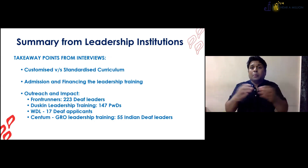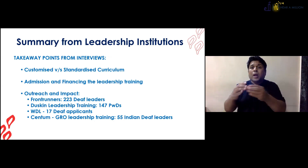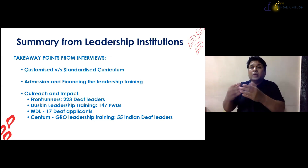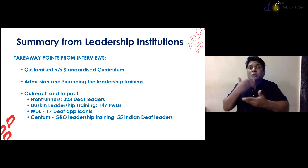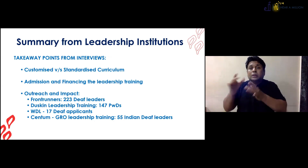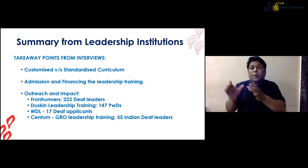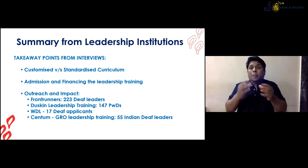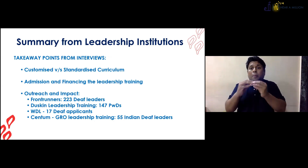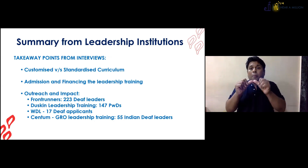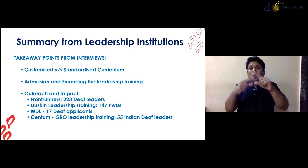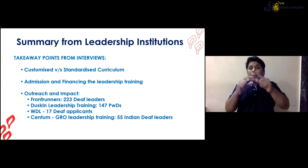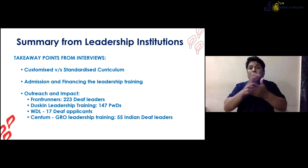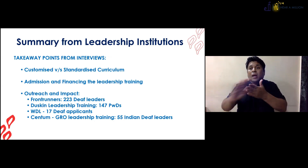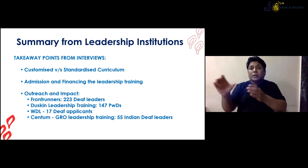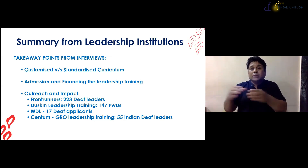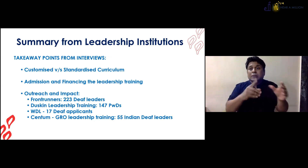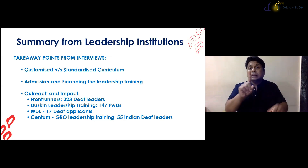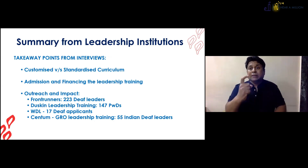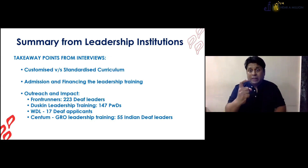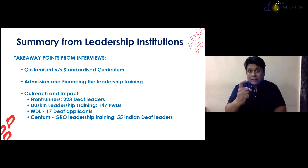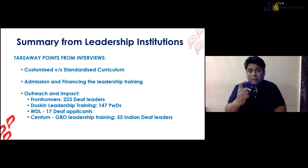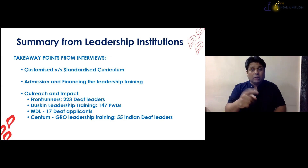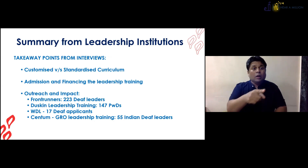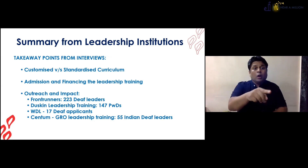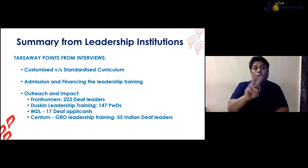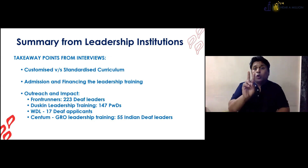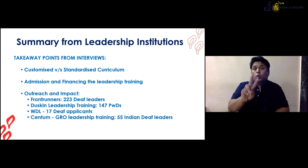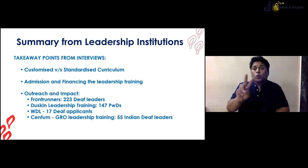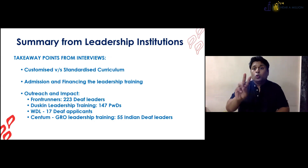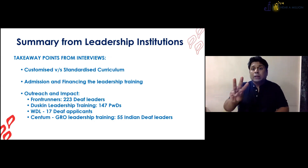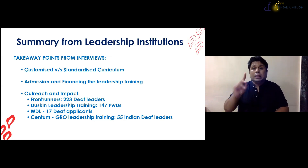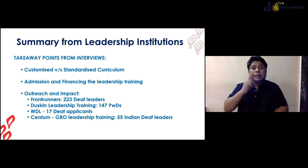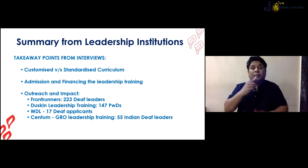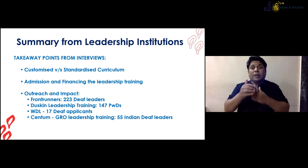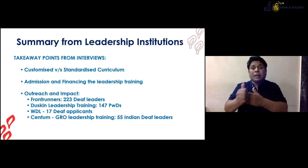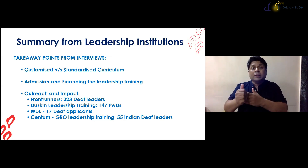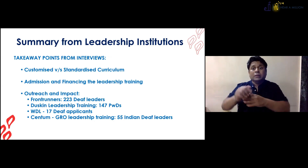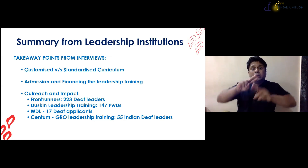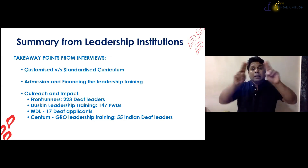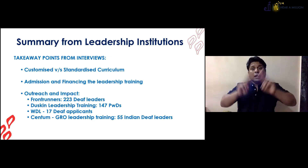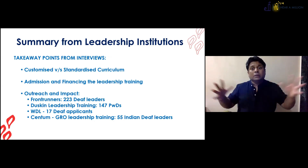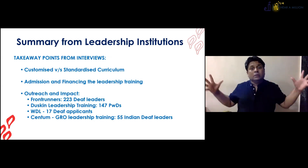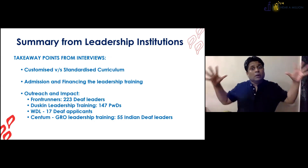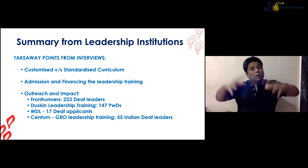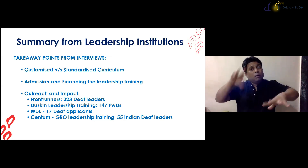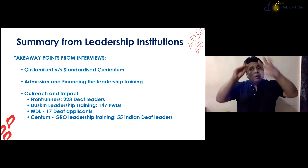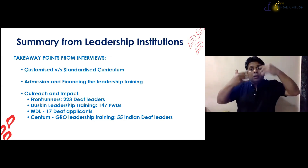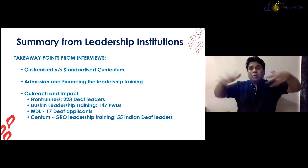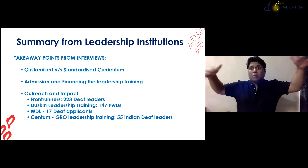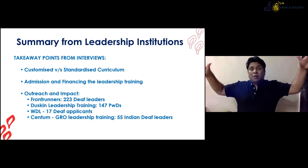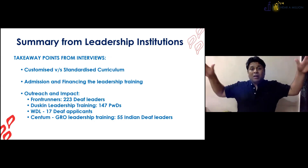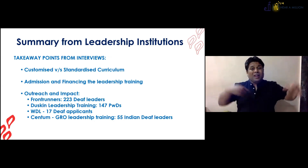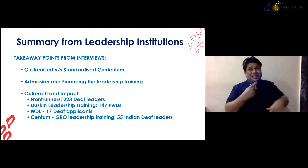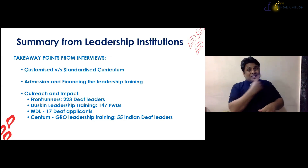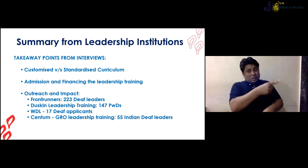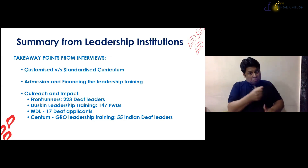there, and 17th batch is also going on. So 223 deaf